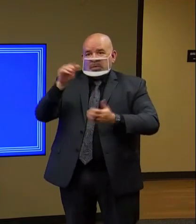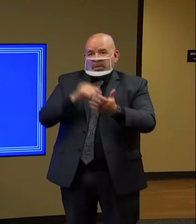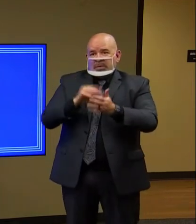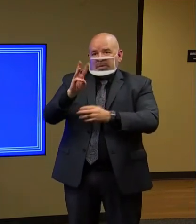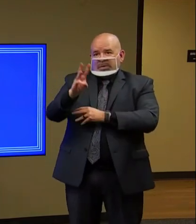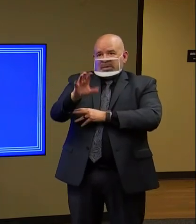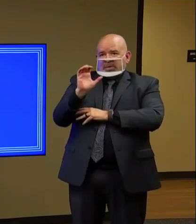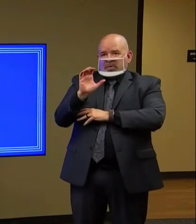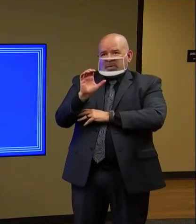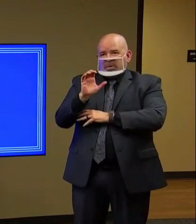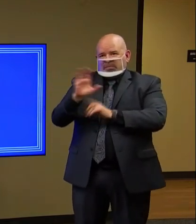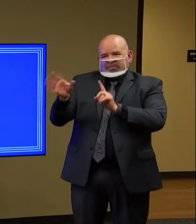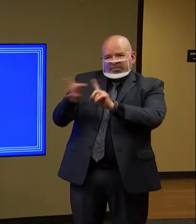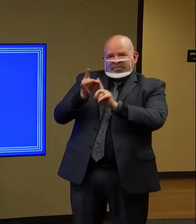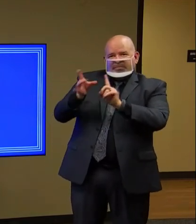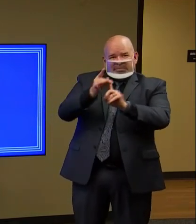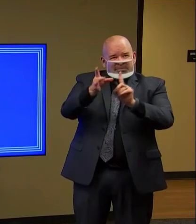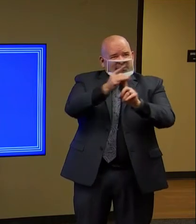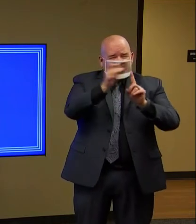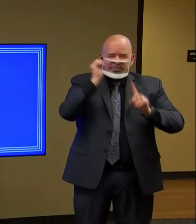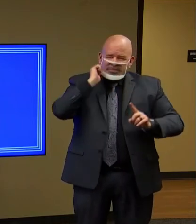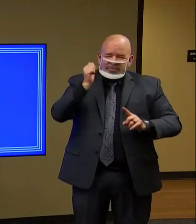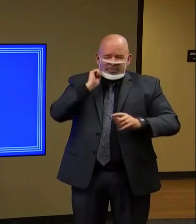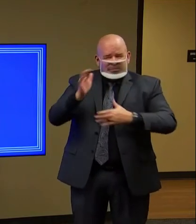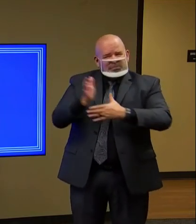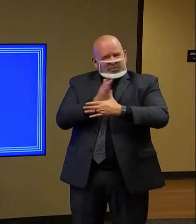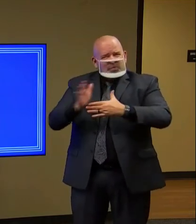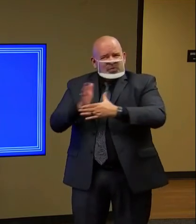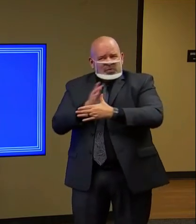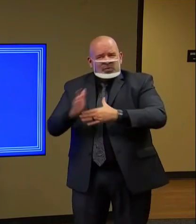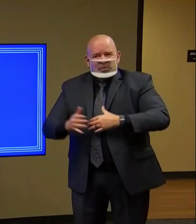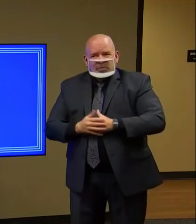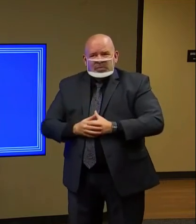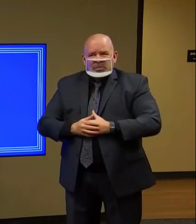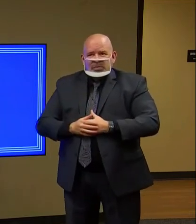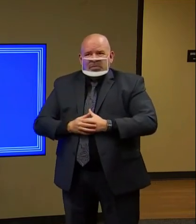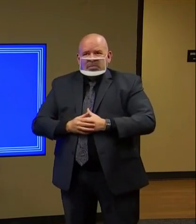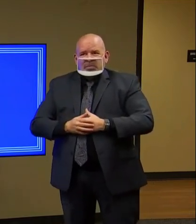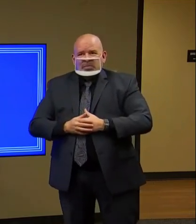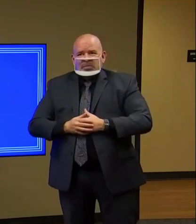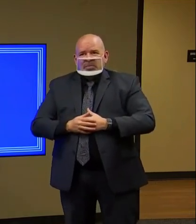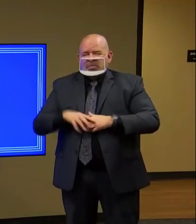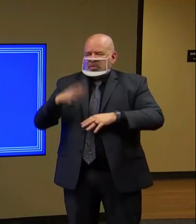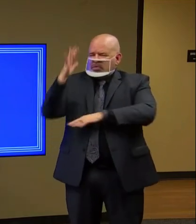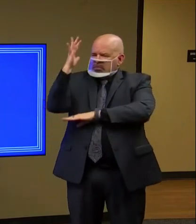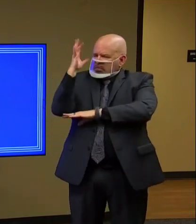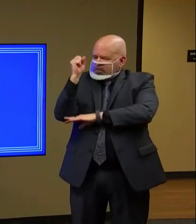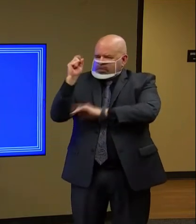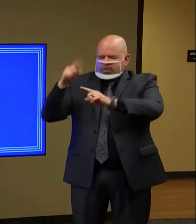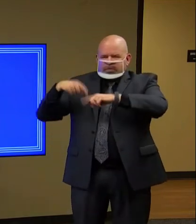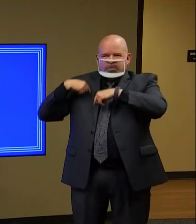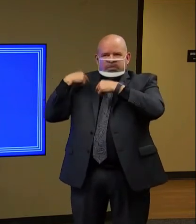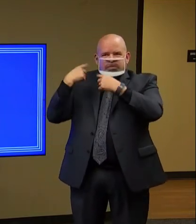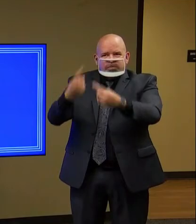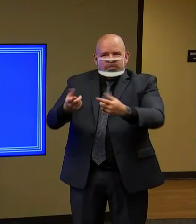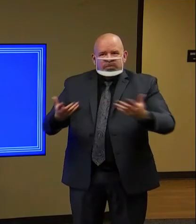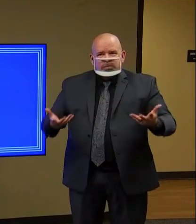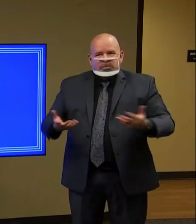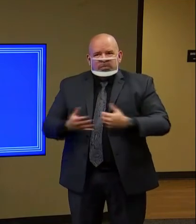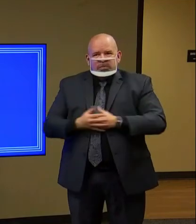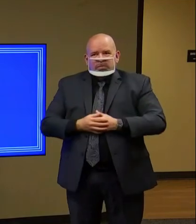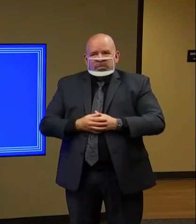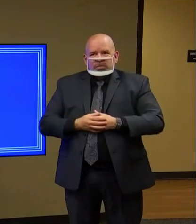County, our highest average since the start of the pandemic, and last week was our deadliest week on record